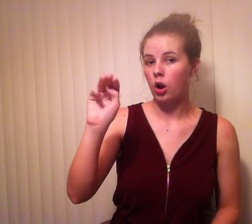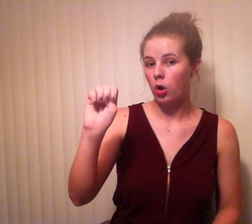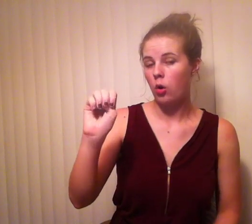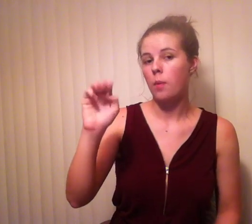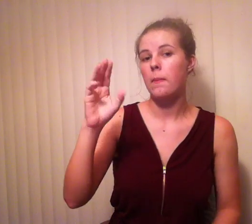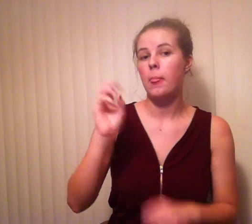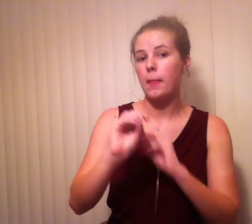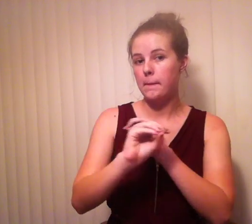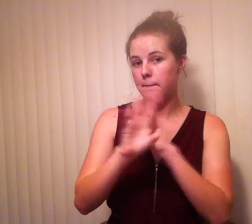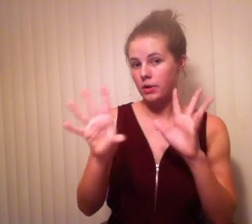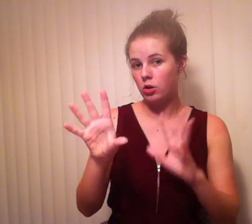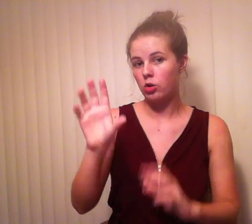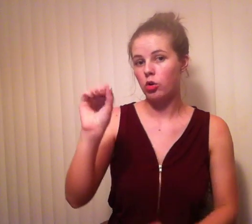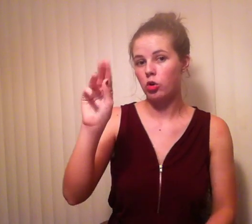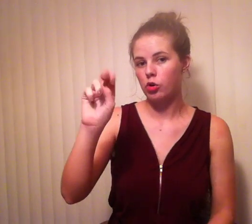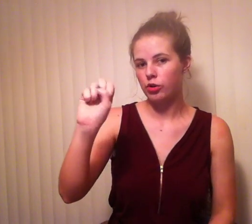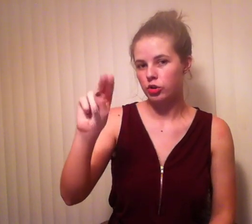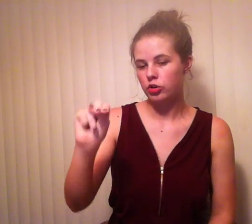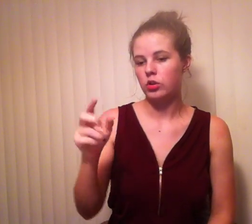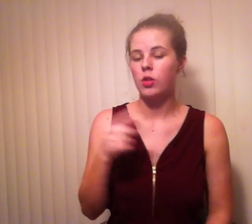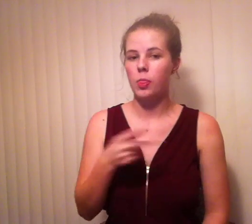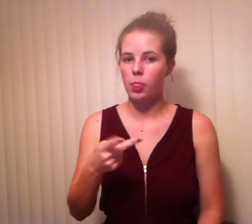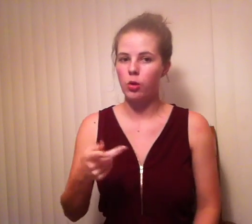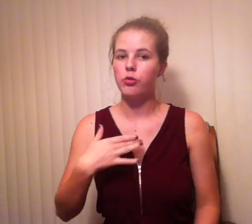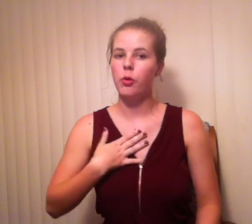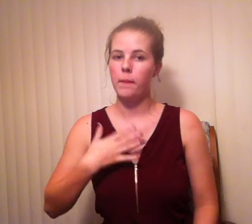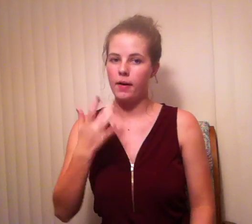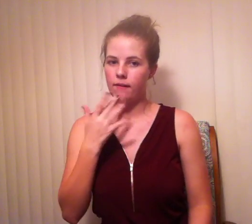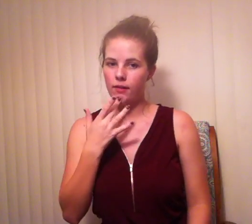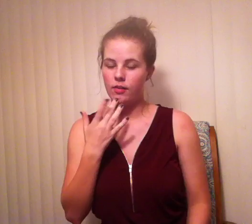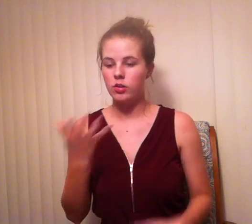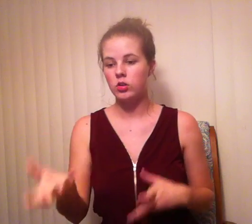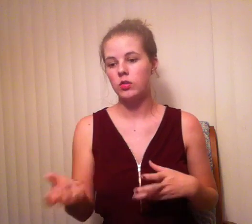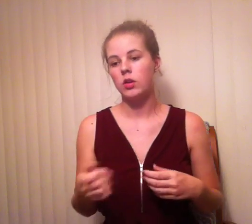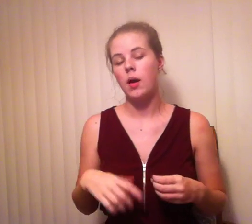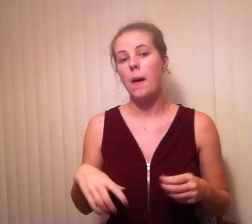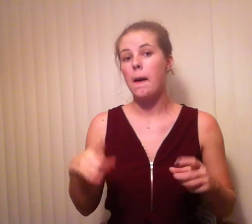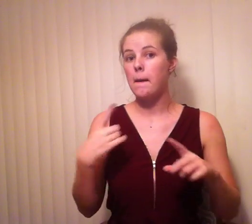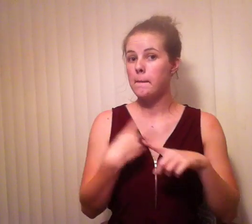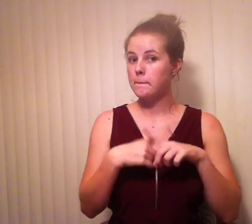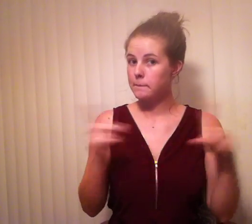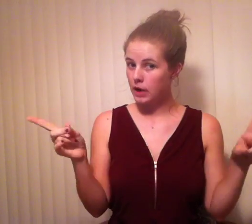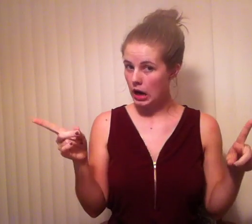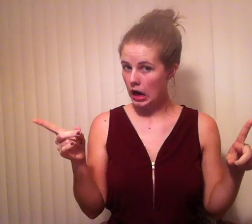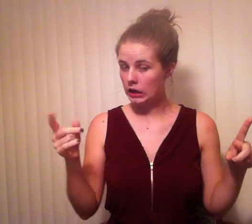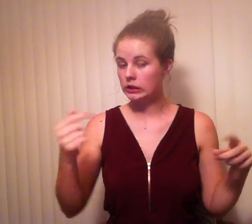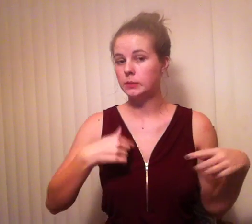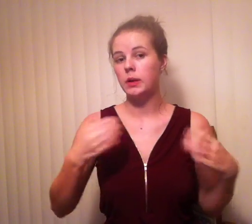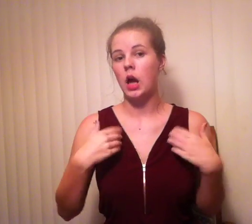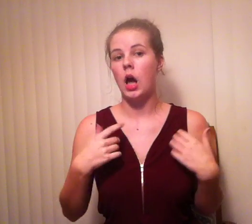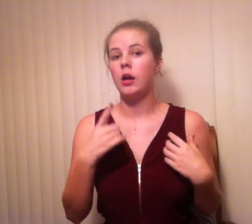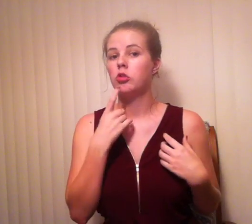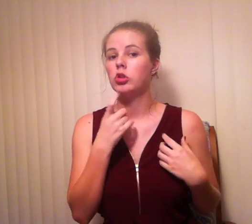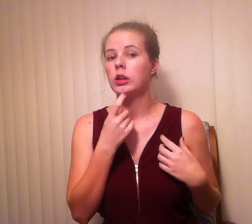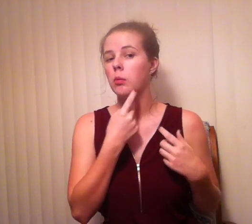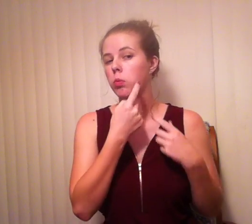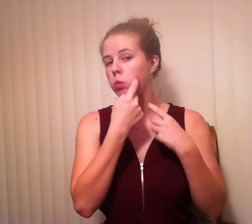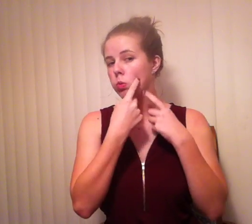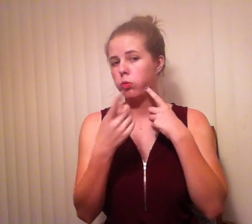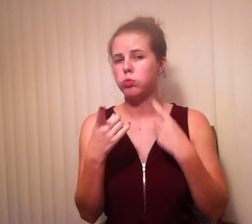are some of my favorites. So I'll go in with something like this. But I have some breakouts and some redness on my skin today,